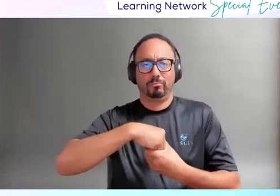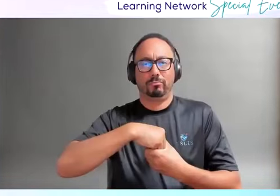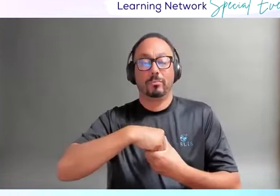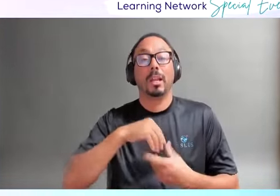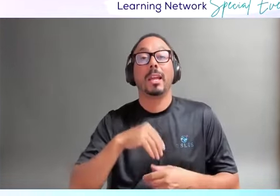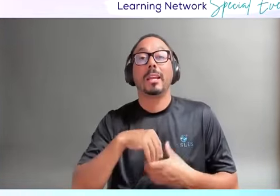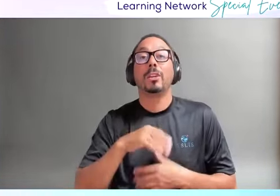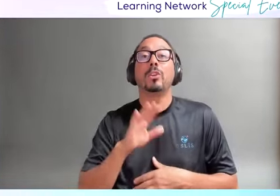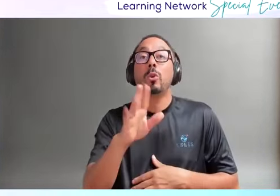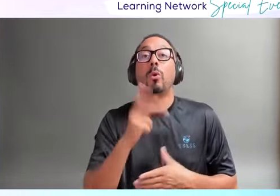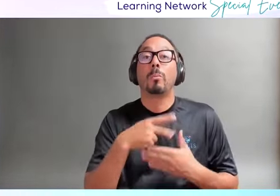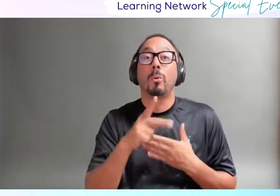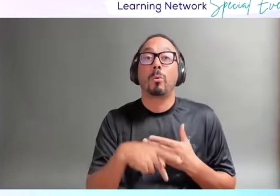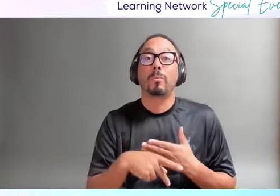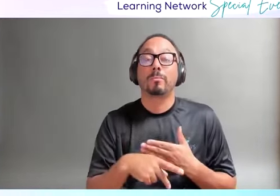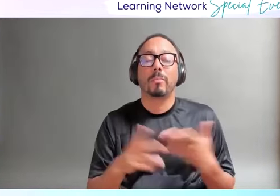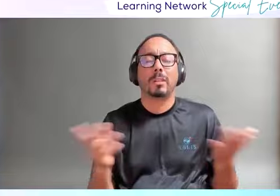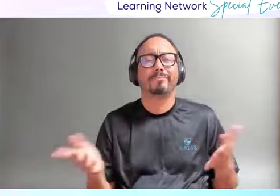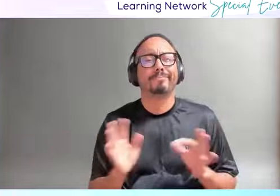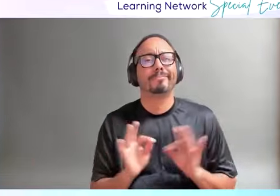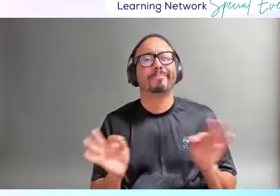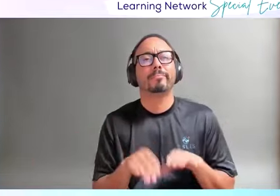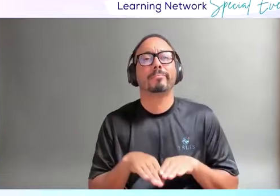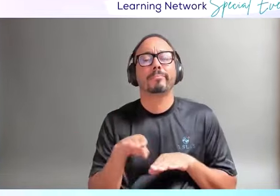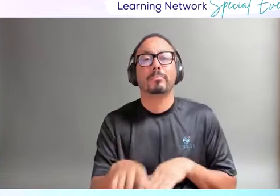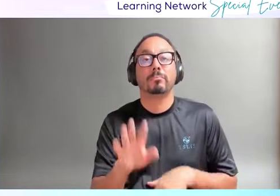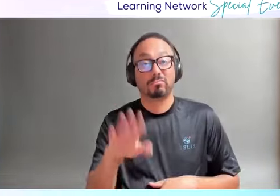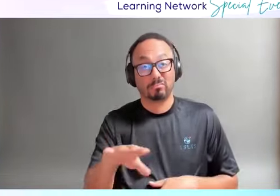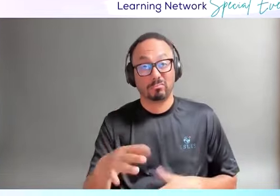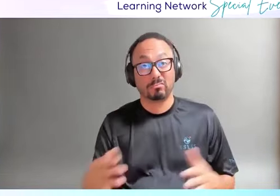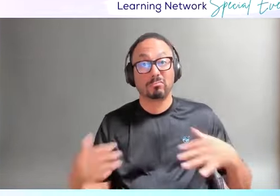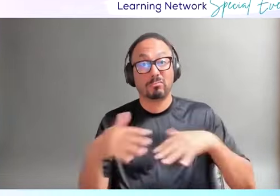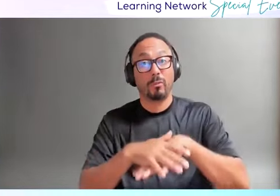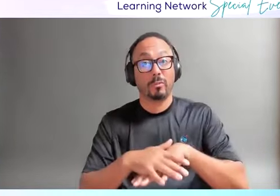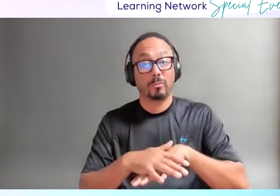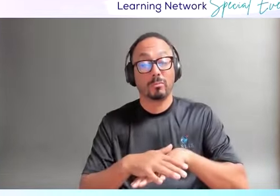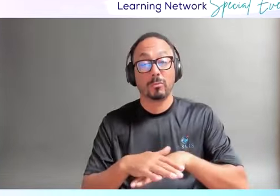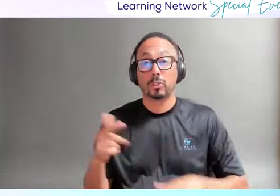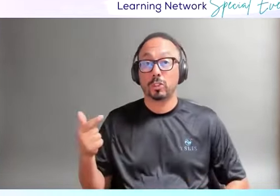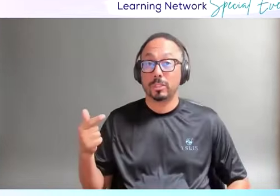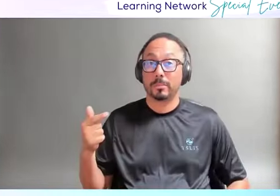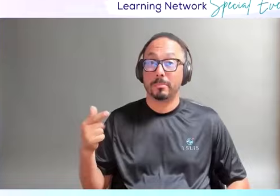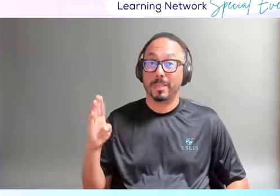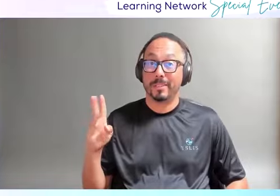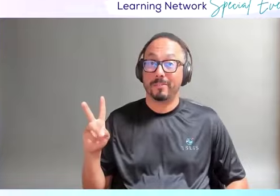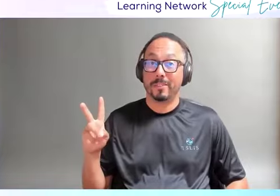of a step to say we overlap with the other area. If you're in GBV, that is with